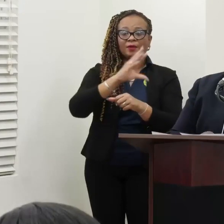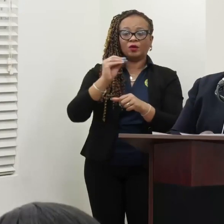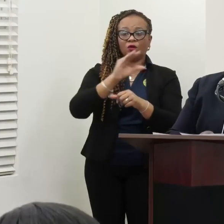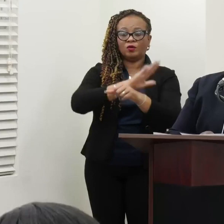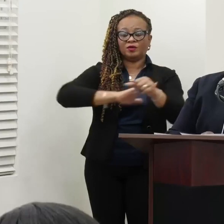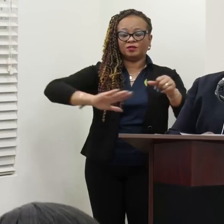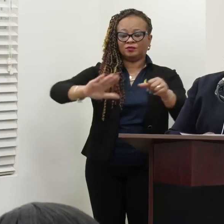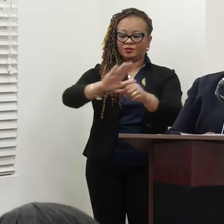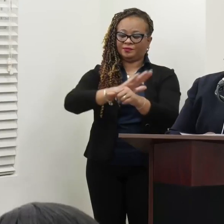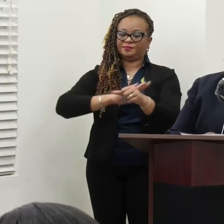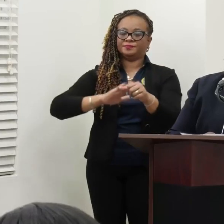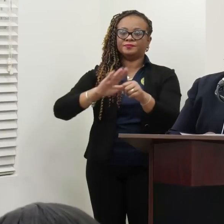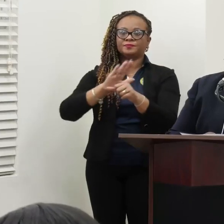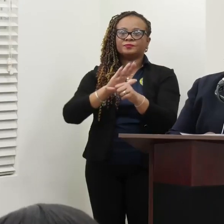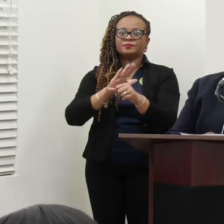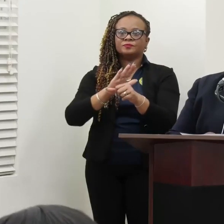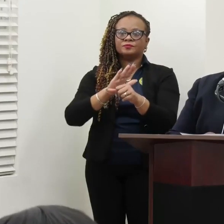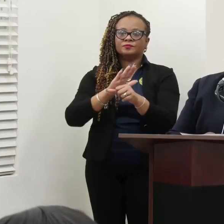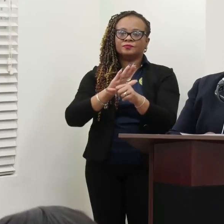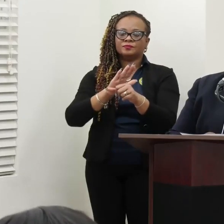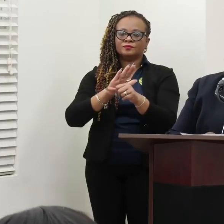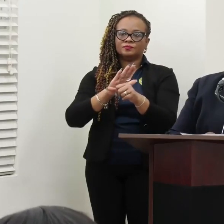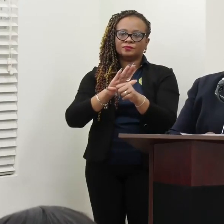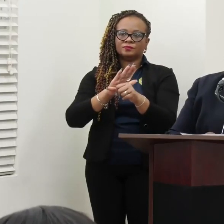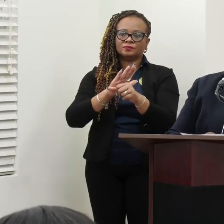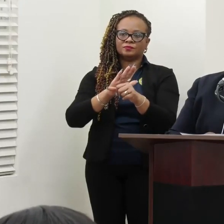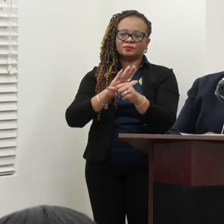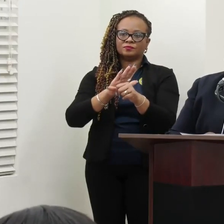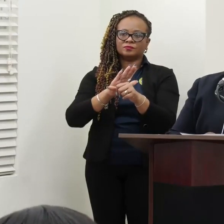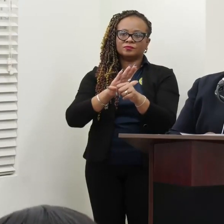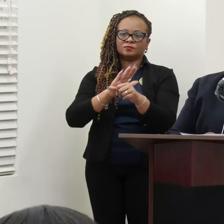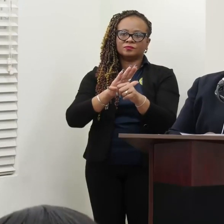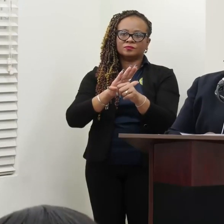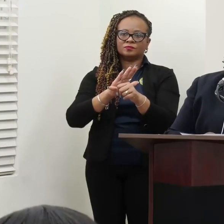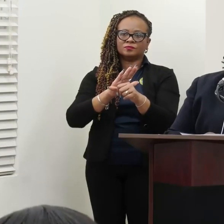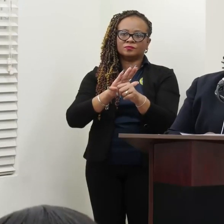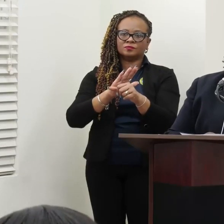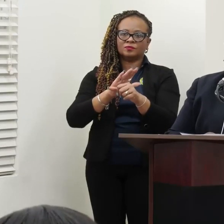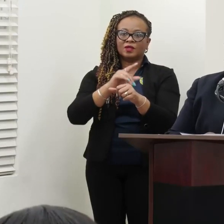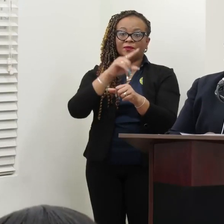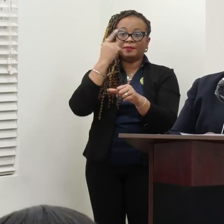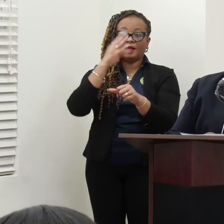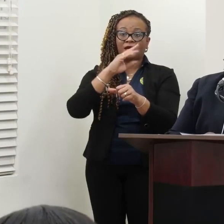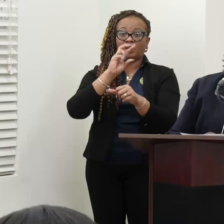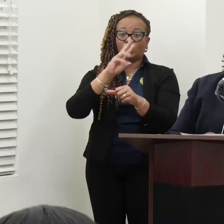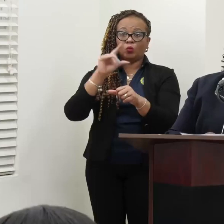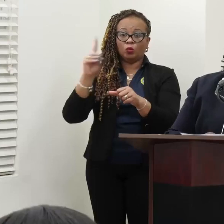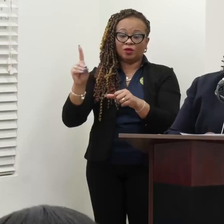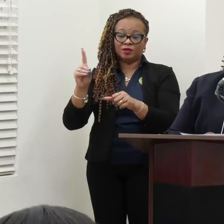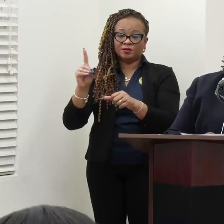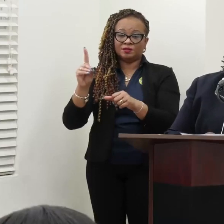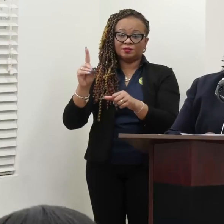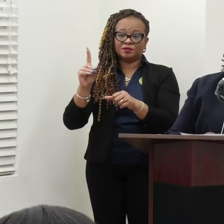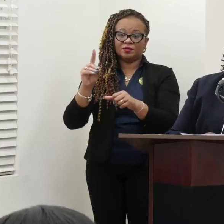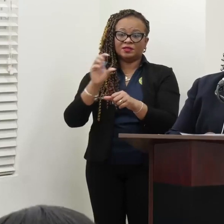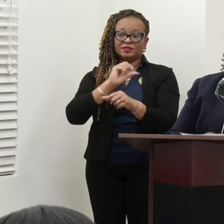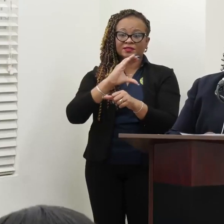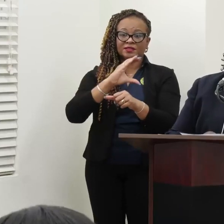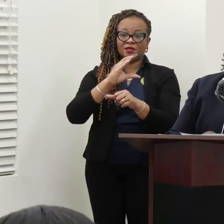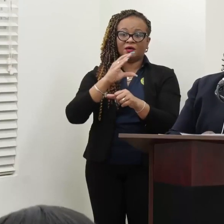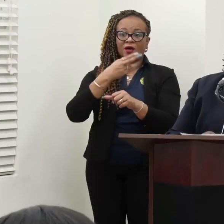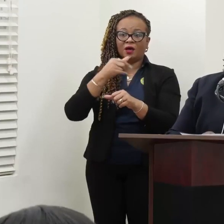district. Quand il y a une pile inondation qui pile Blackwood, Cedar